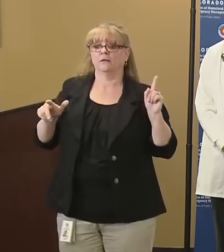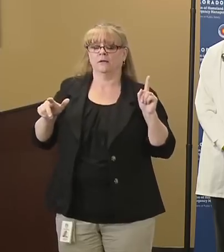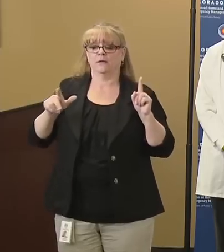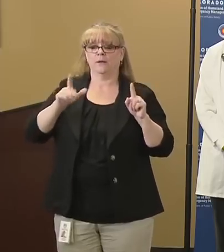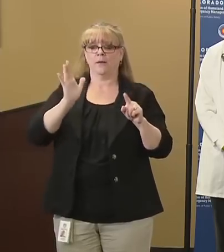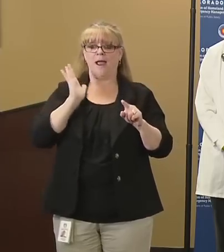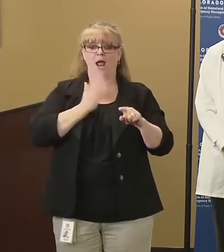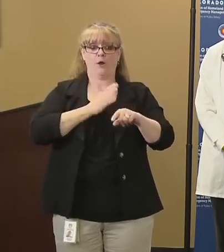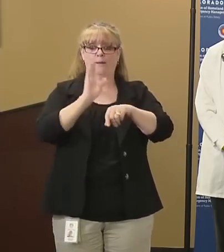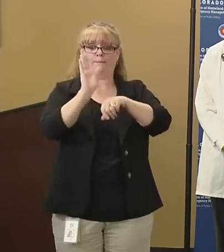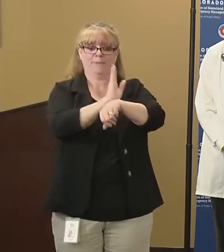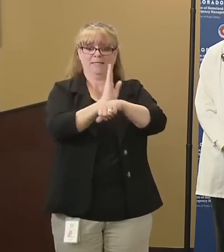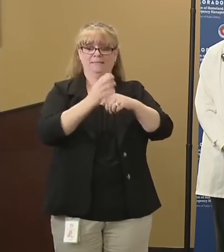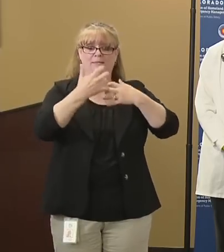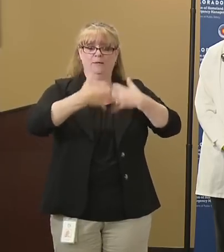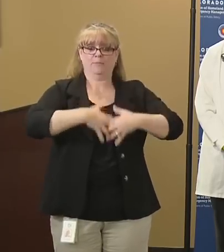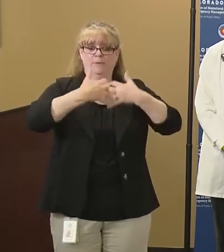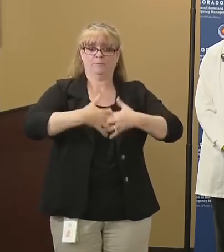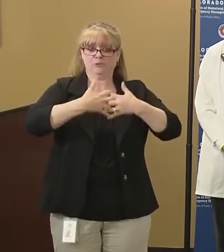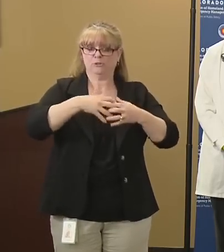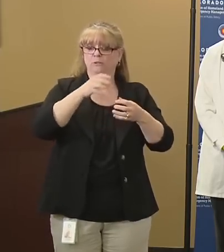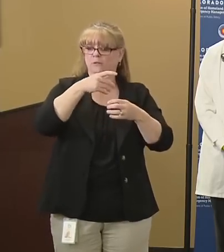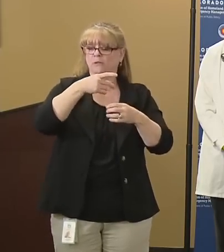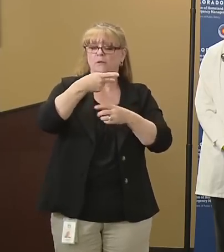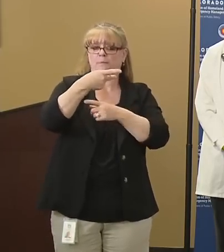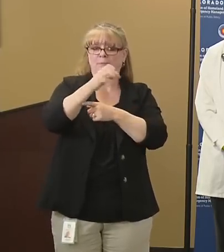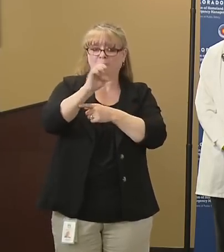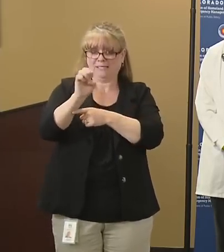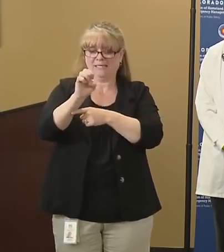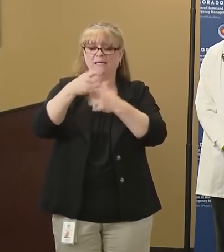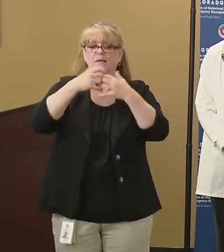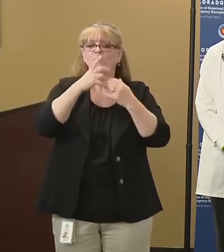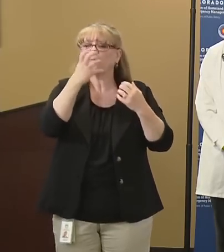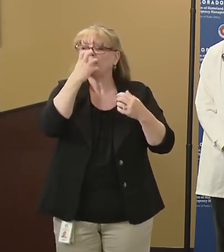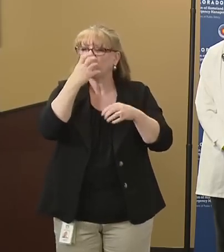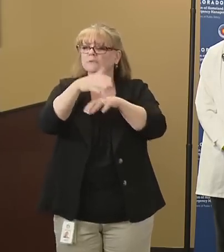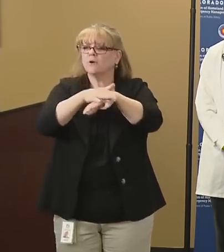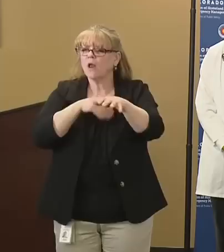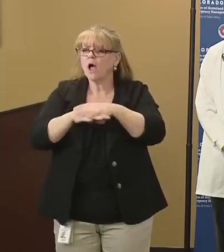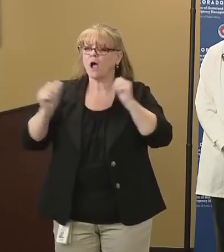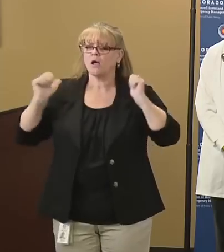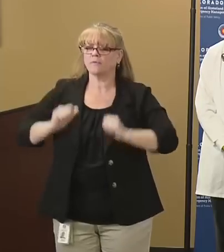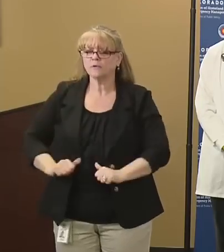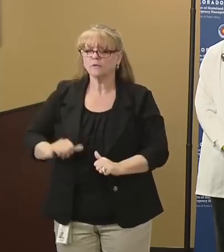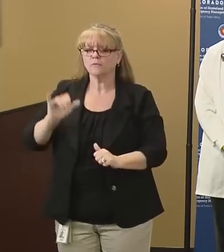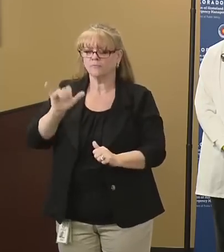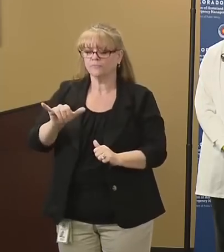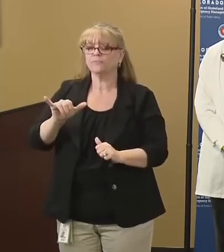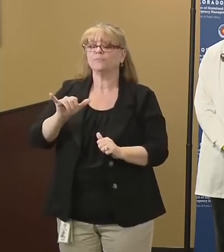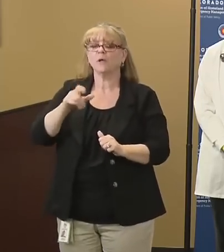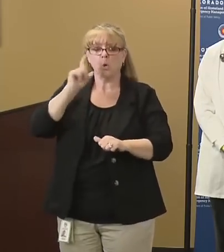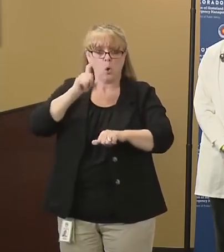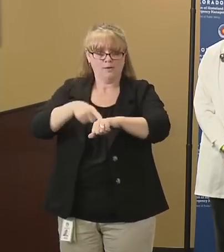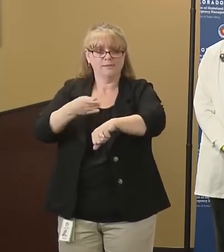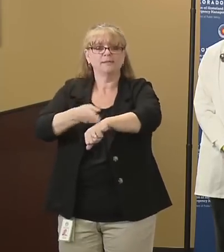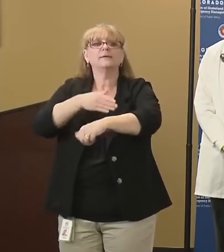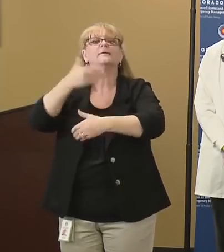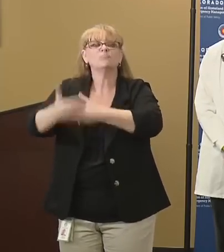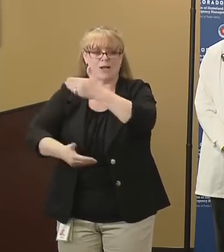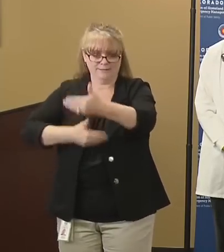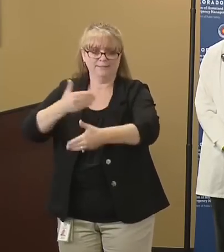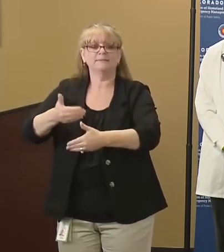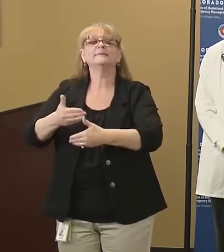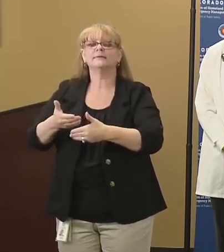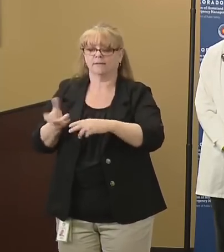we, as you know, have very urgent short-term needs. We're making progress on those. We need, and we express these, I also expressed this